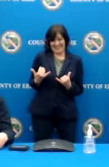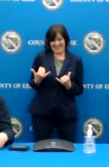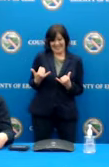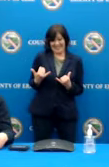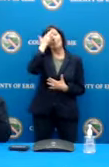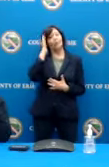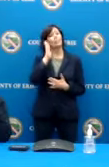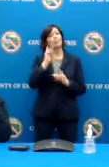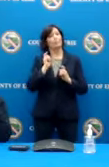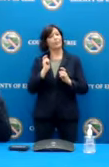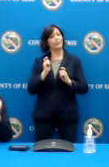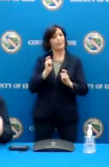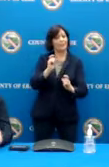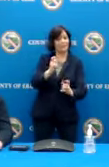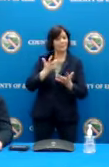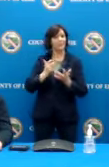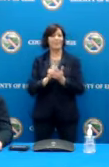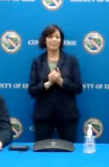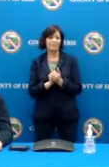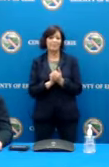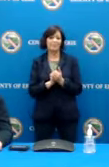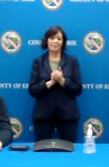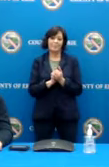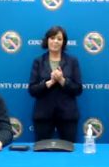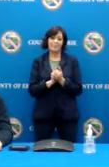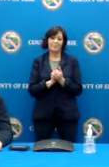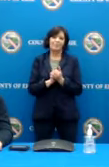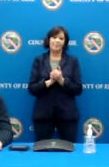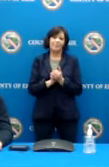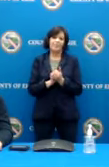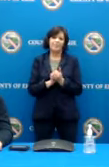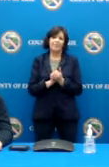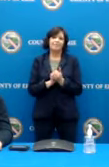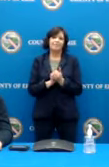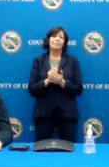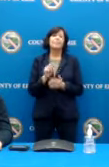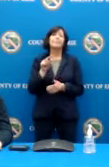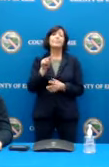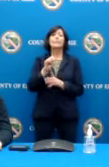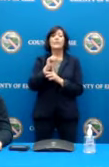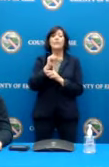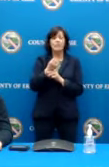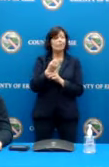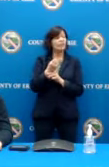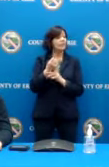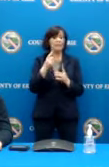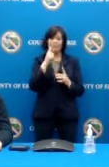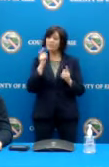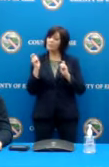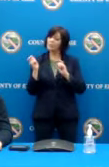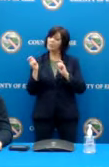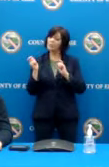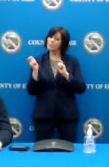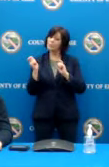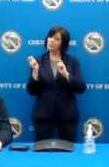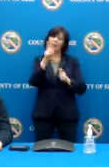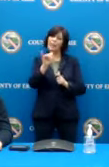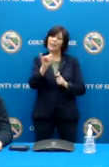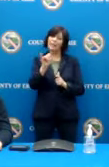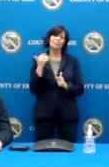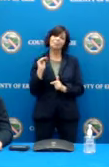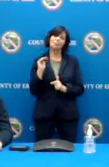changes during the actual presentation, but the situation is changing rapidly, and therefore we just want to